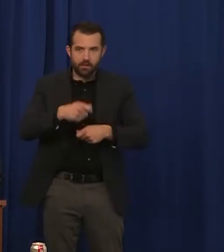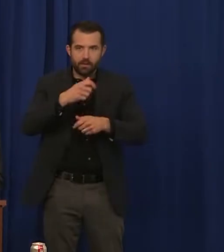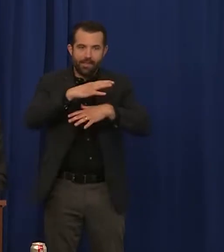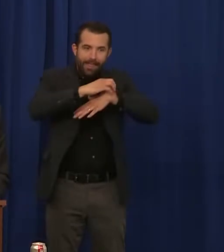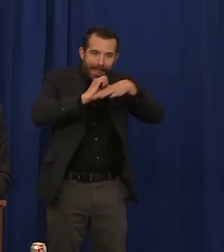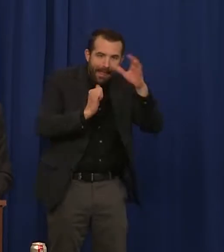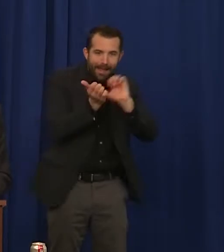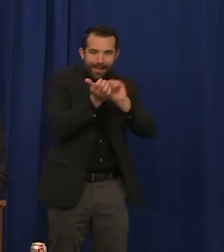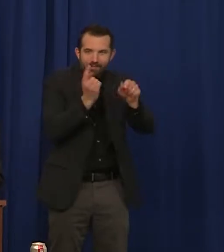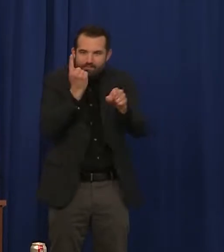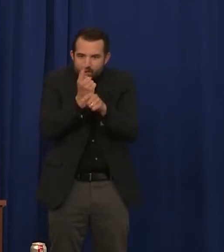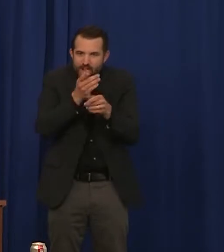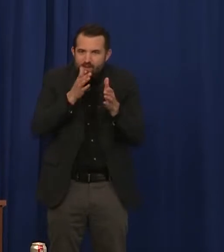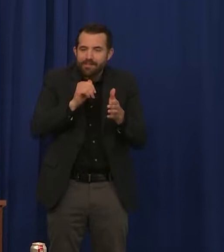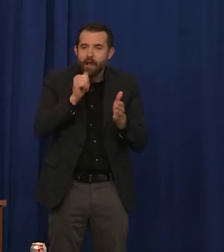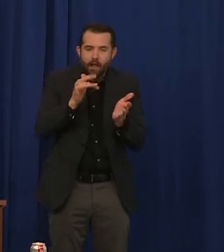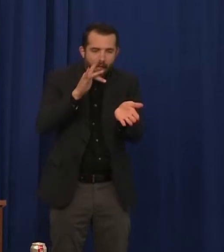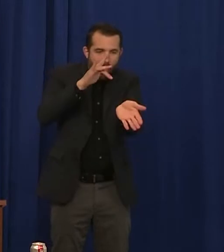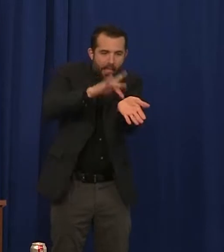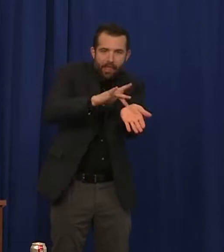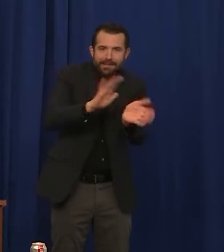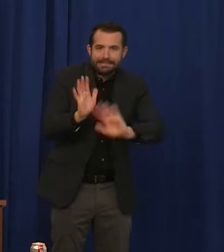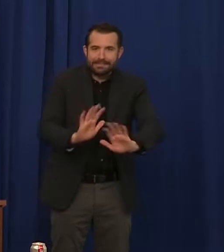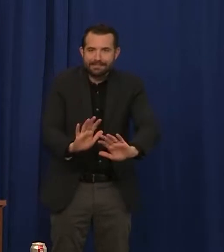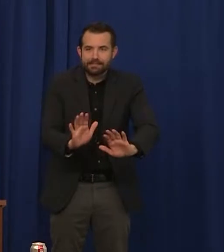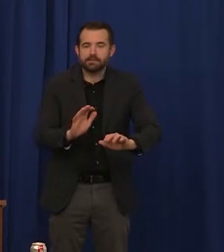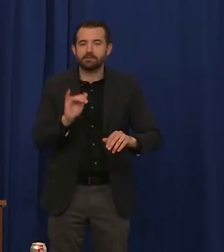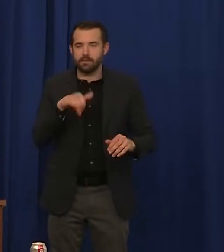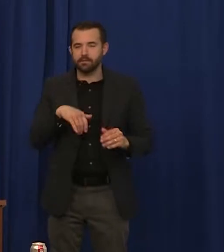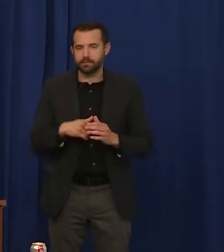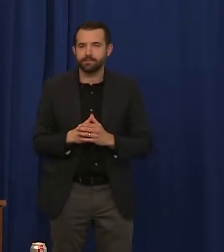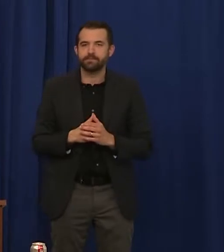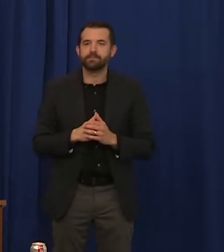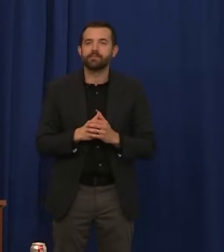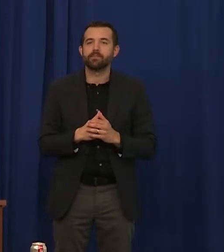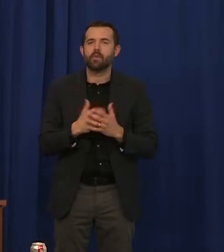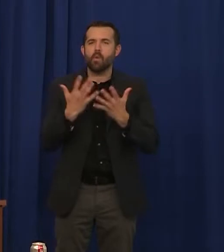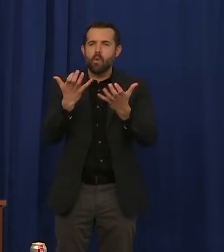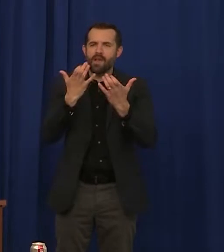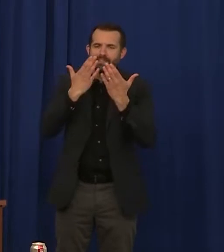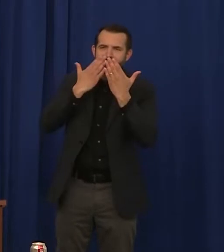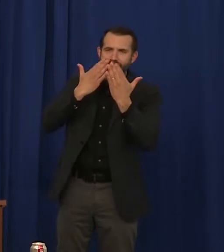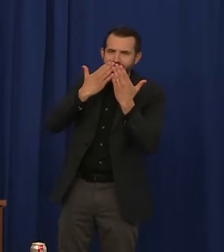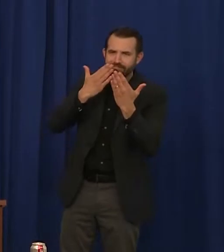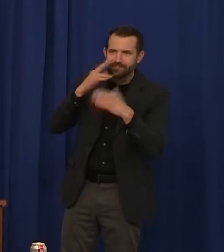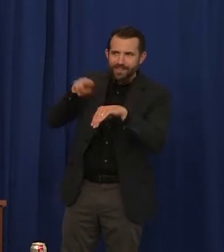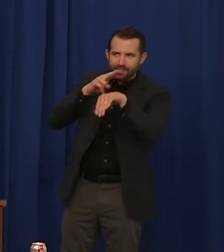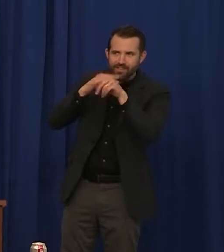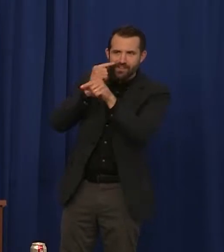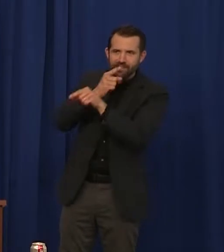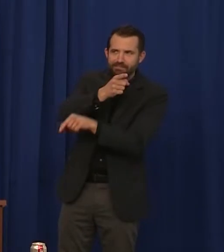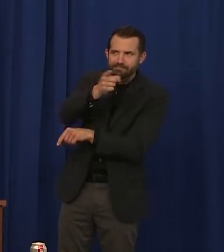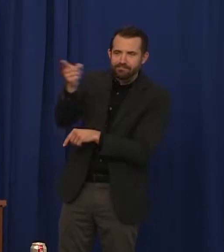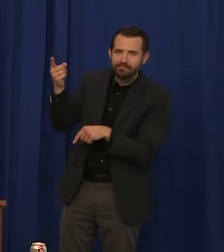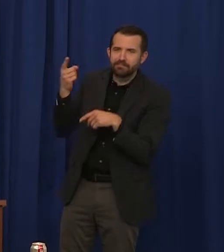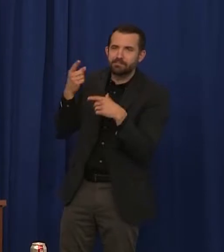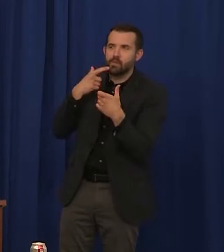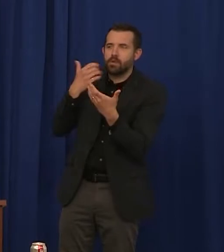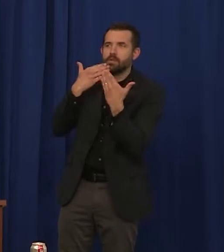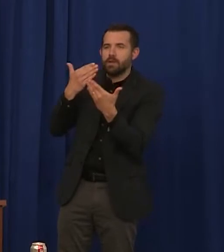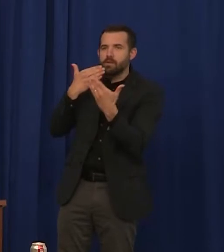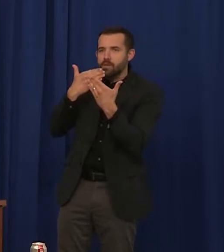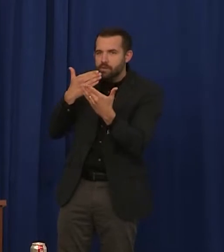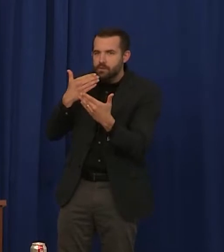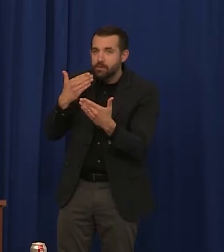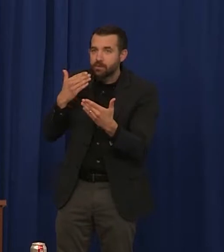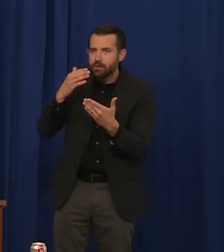facilities. I'd just like to take a moment to thank the men and women of the Guard in general, but in particular,